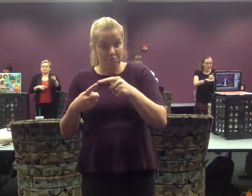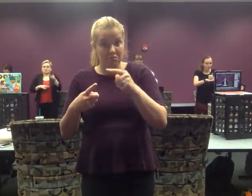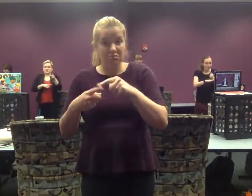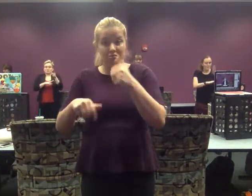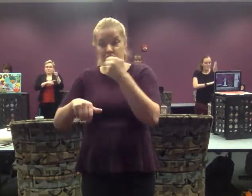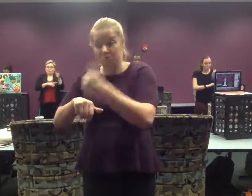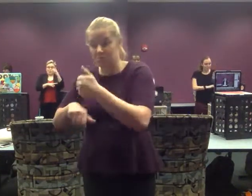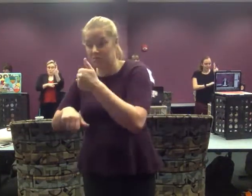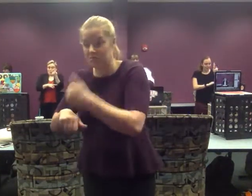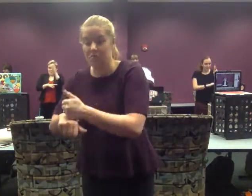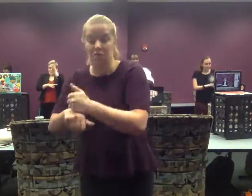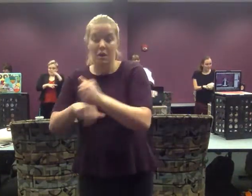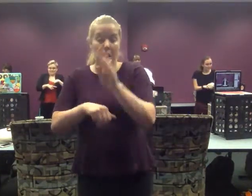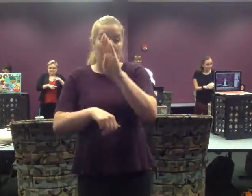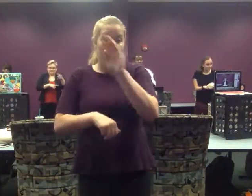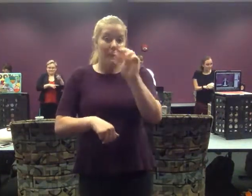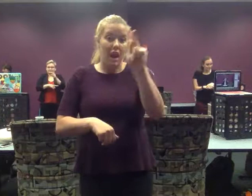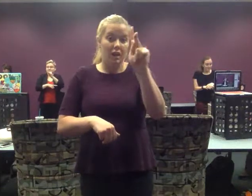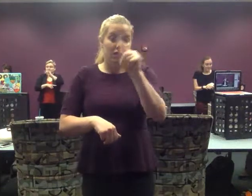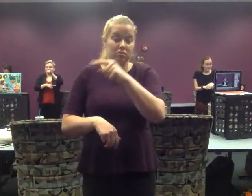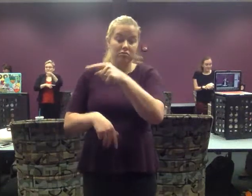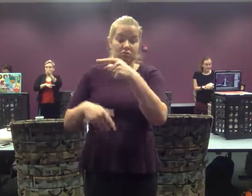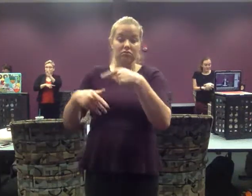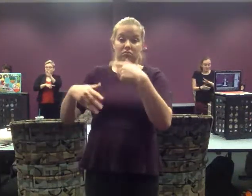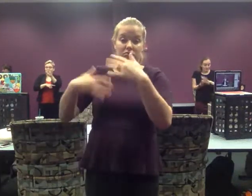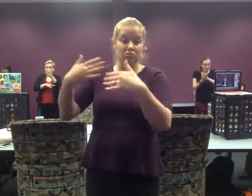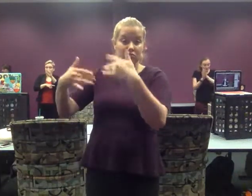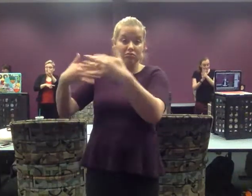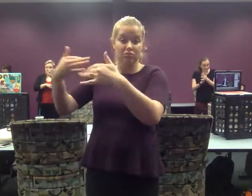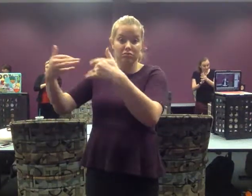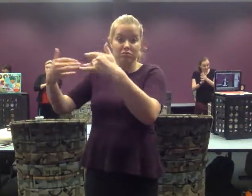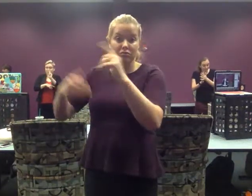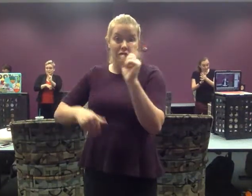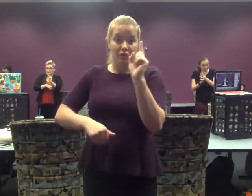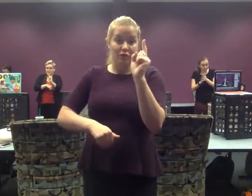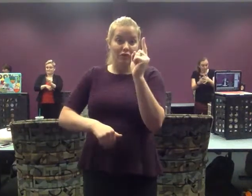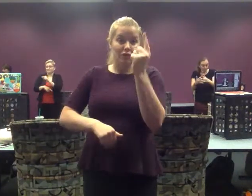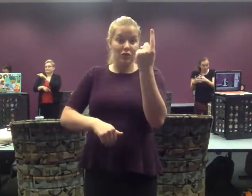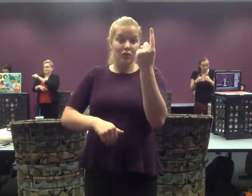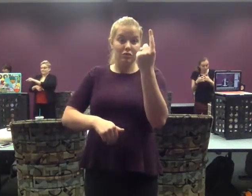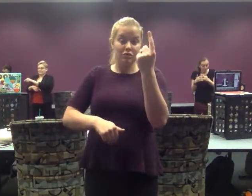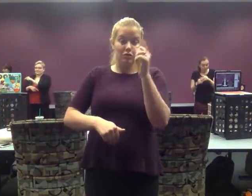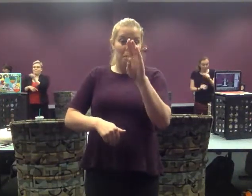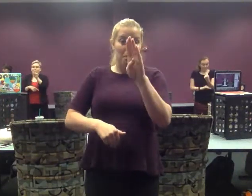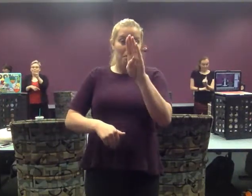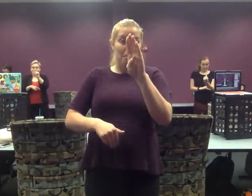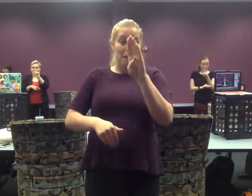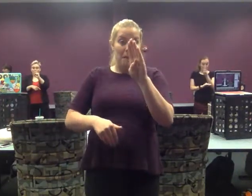there, and of course, eventually becoming the nation's first official banker, Secretary of the Treasury.